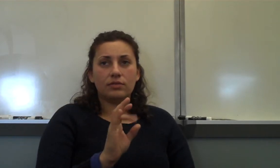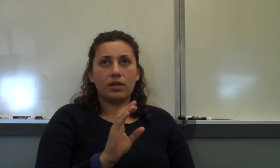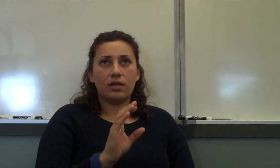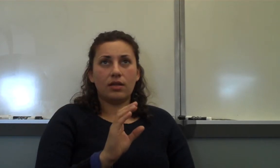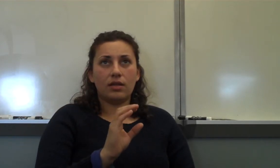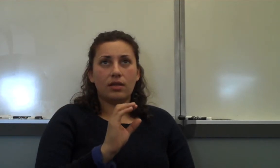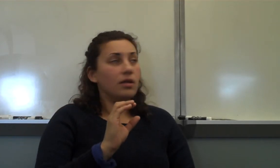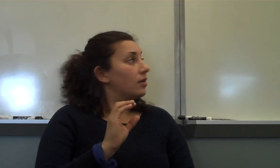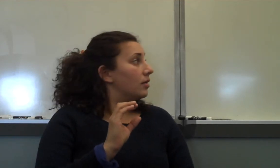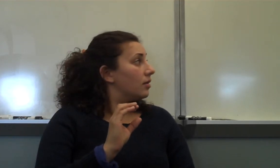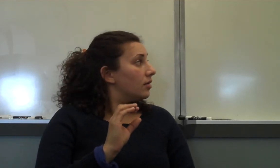0,002.